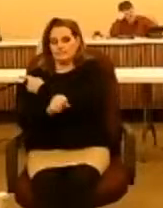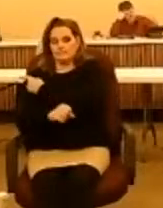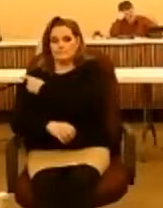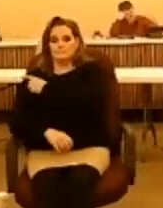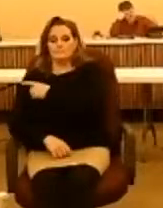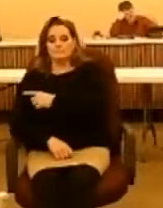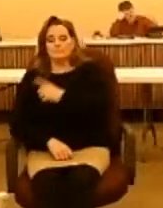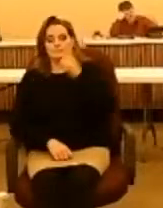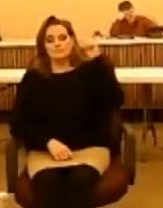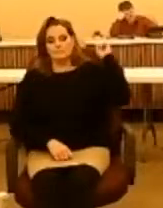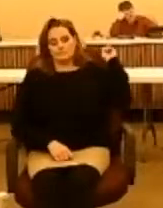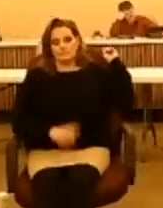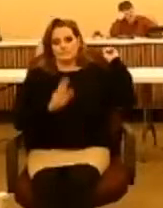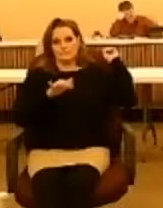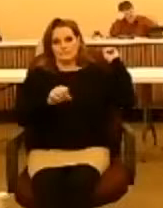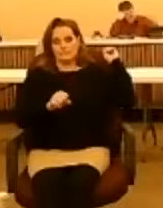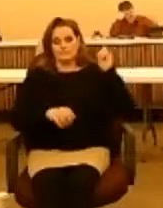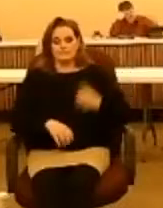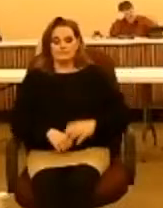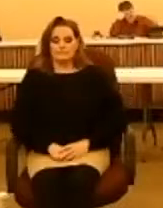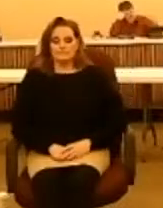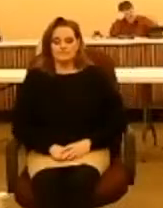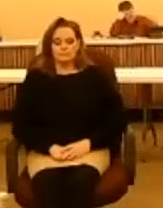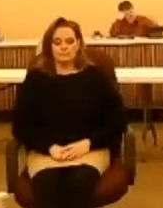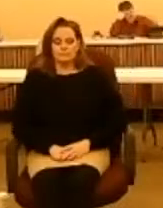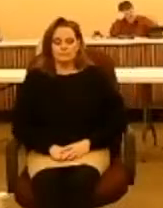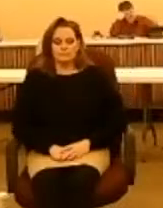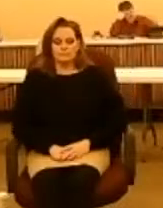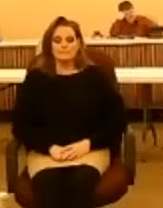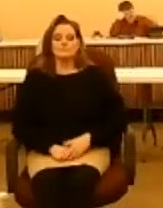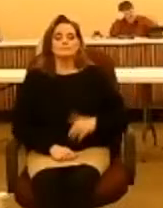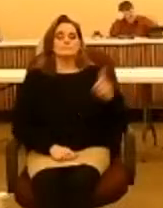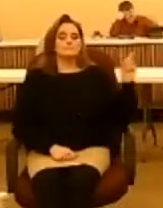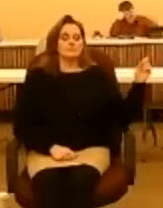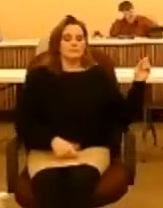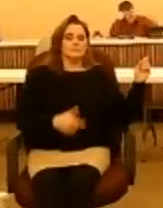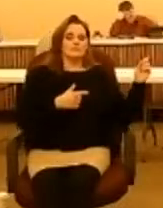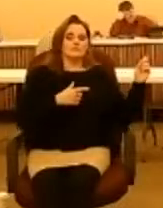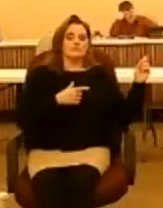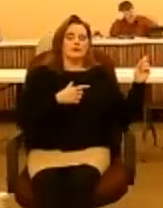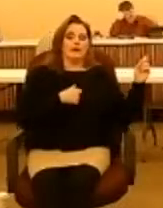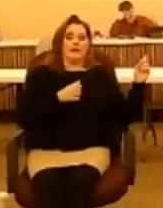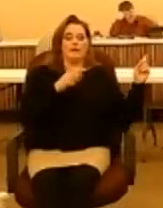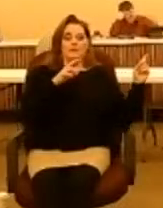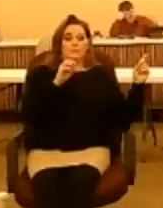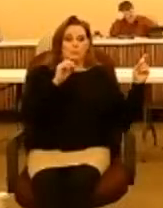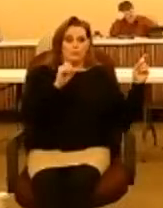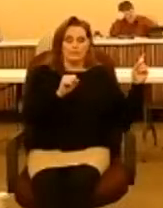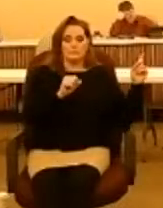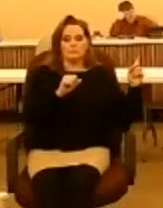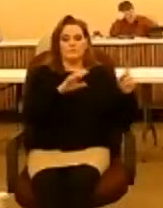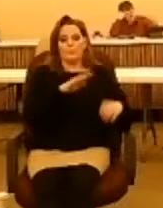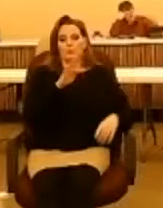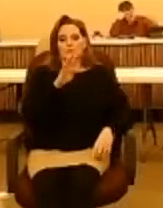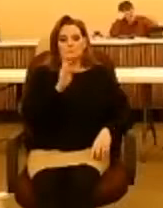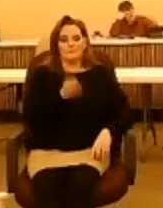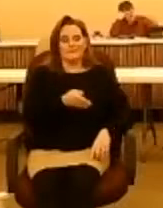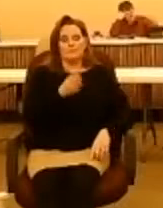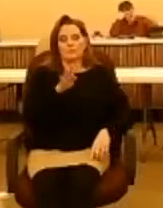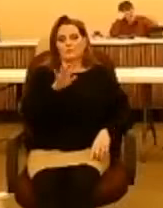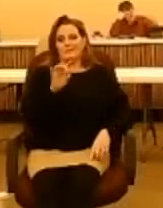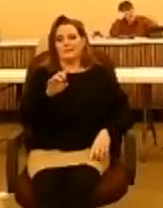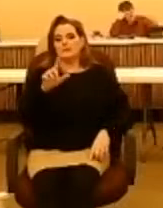Aye. Supervisor Schultz. Aye. Mr. Supervisor and fellow board members, I have Resolution